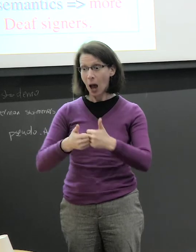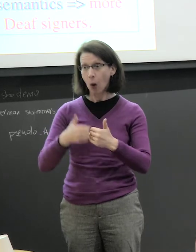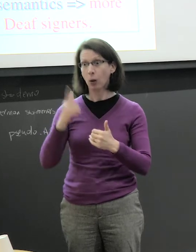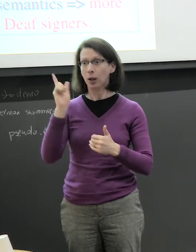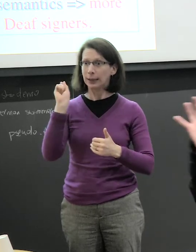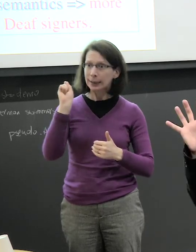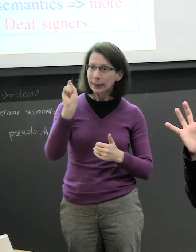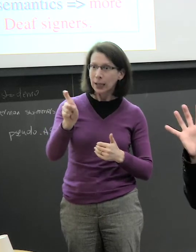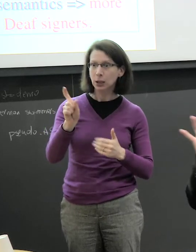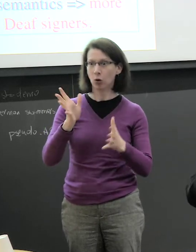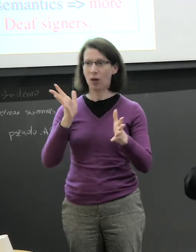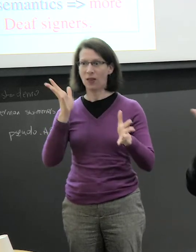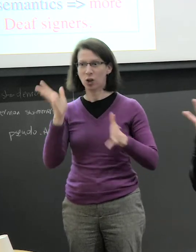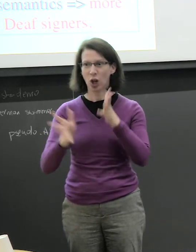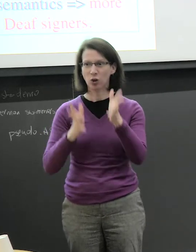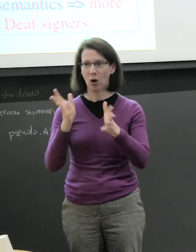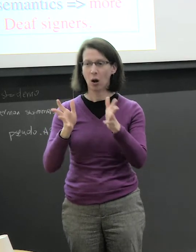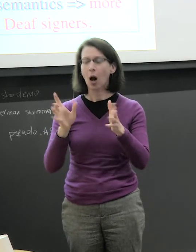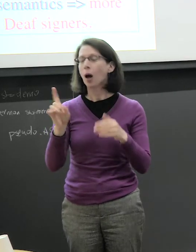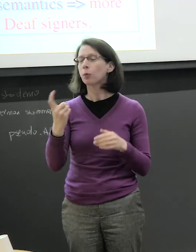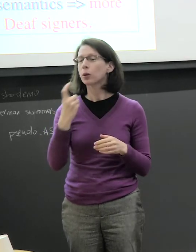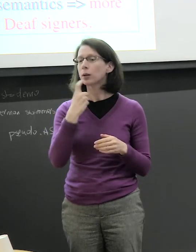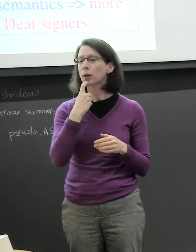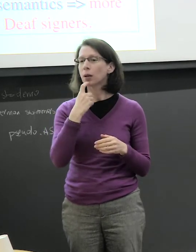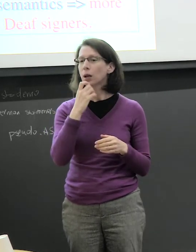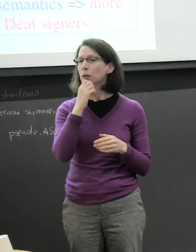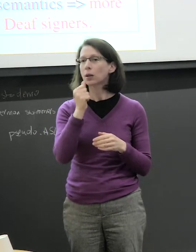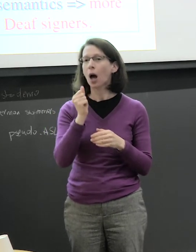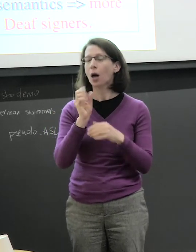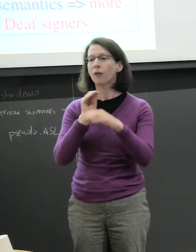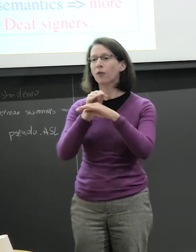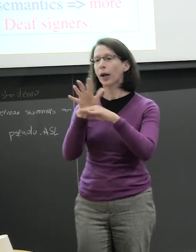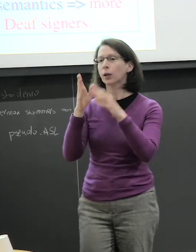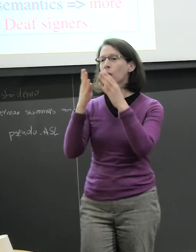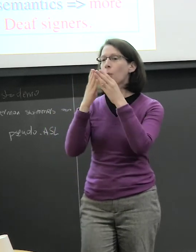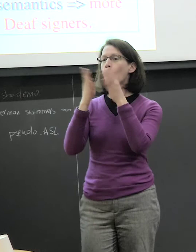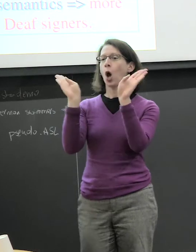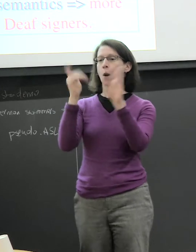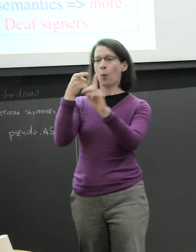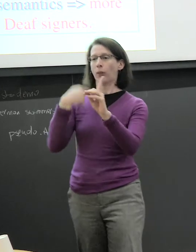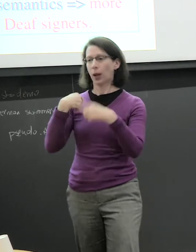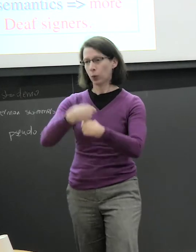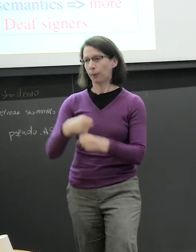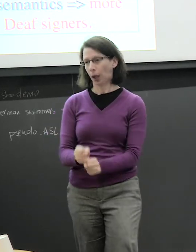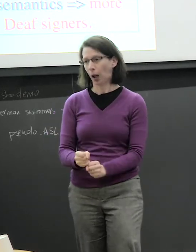the gestures are. I was just saying it does not affect the broader point I wanted to make. Yeah.